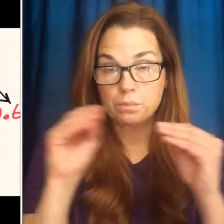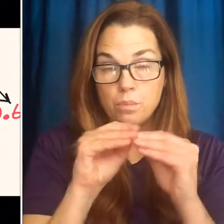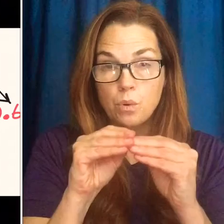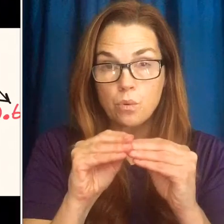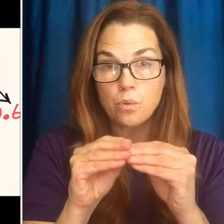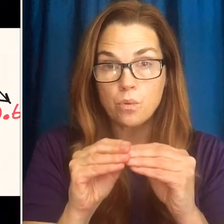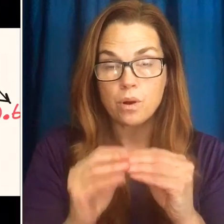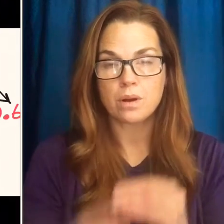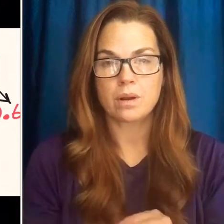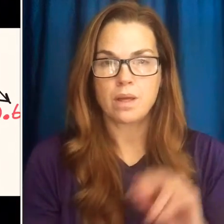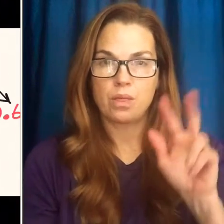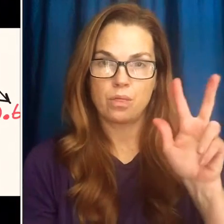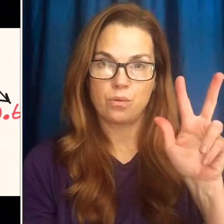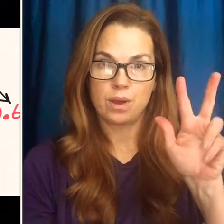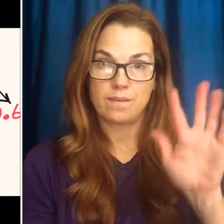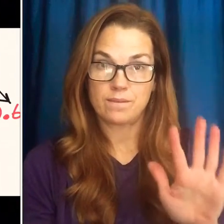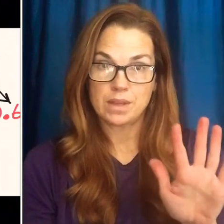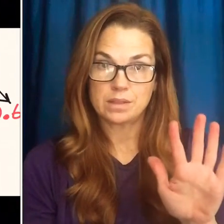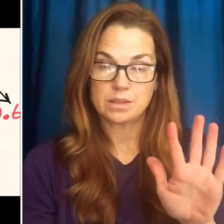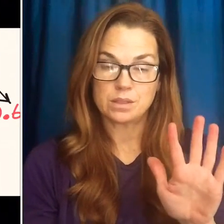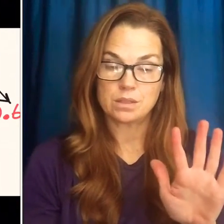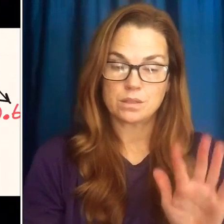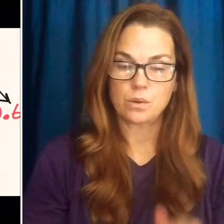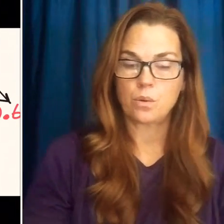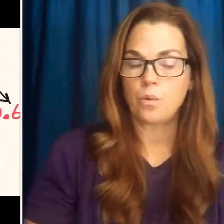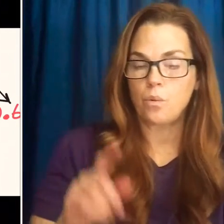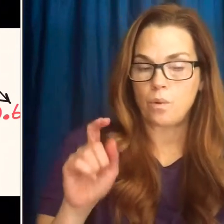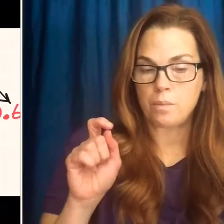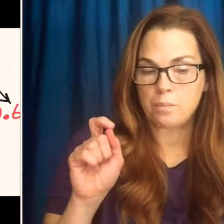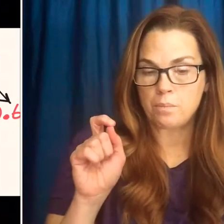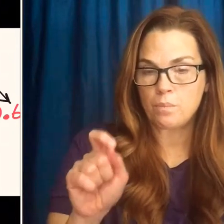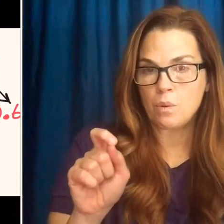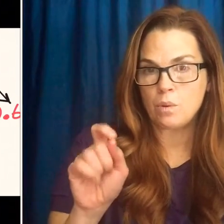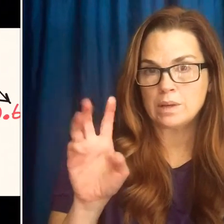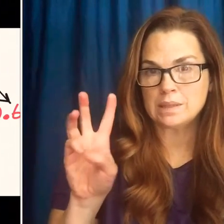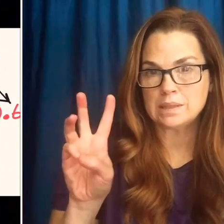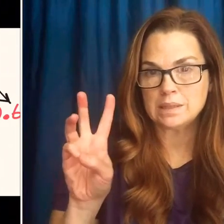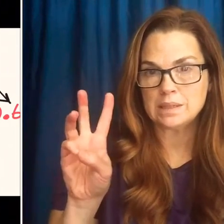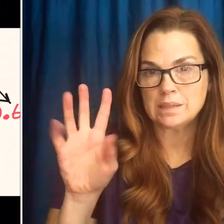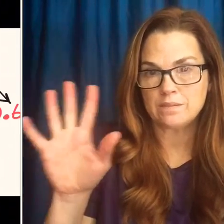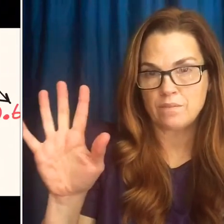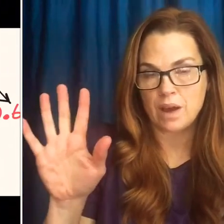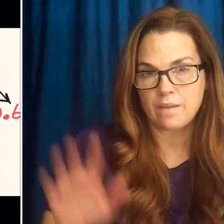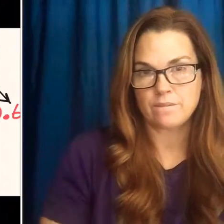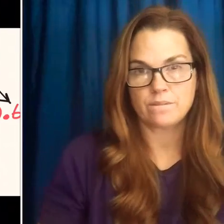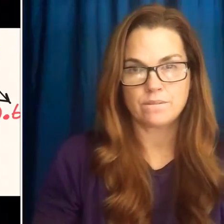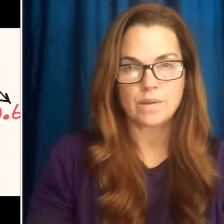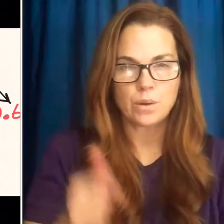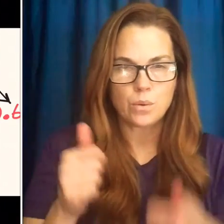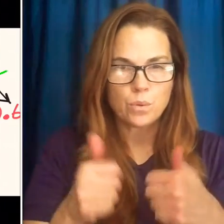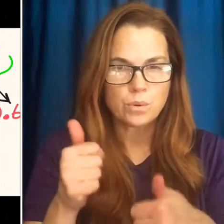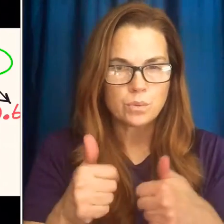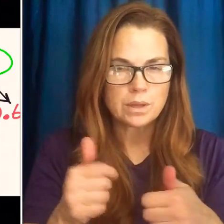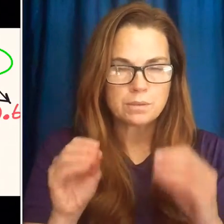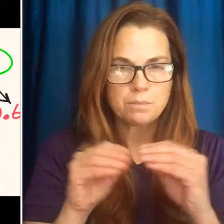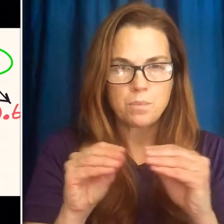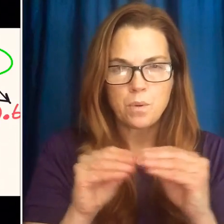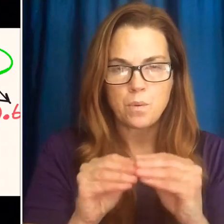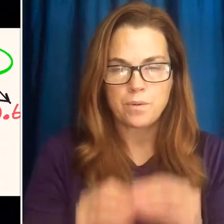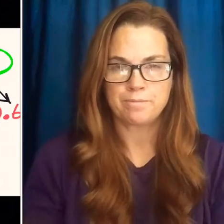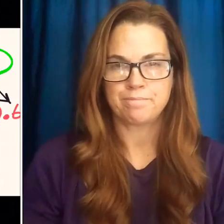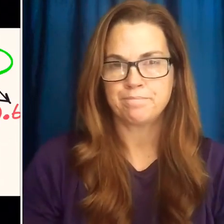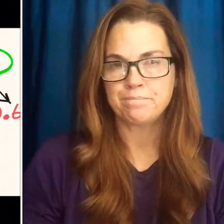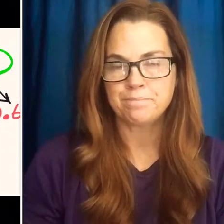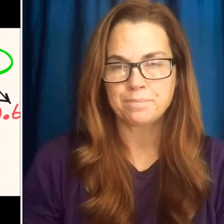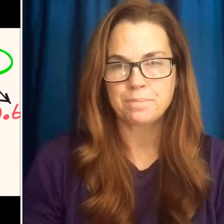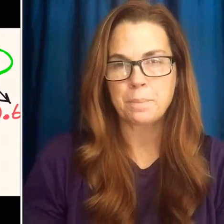be 60 cents, or the person who had 65 cents? And I think we'd agree